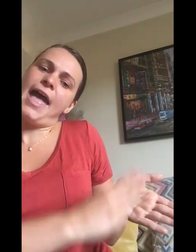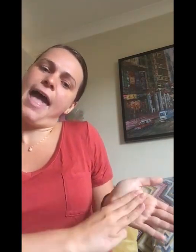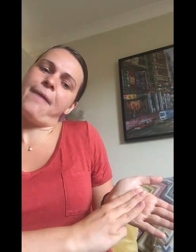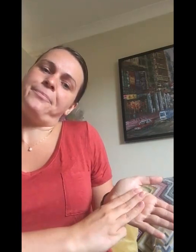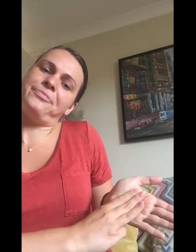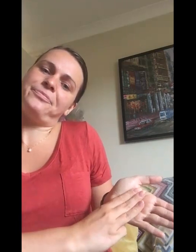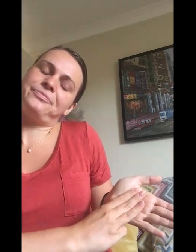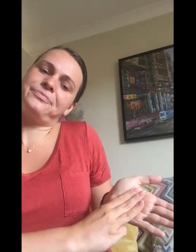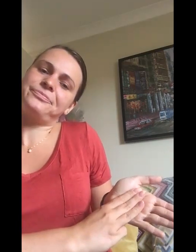M.